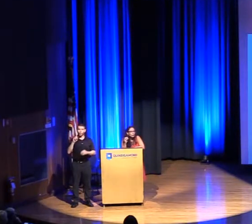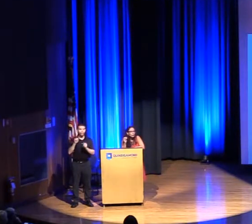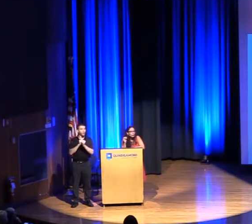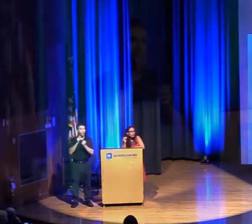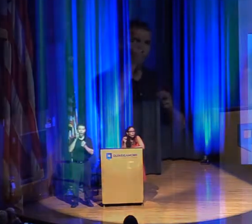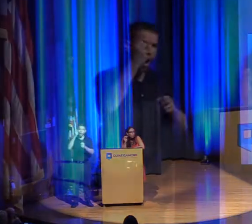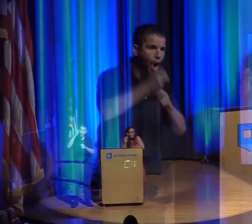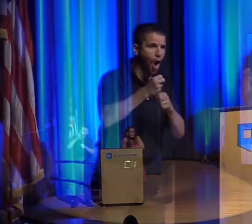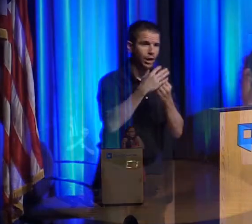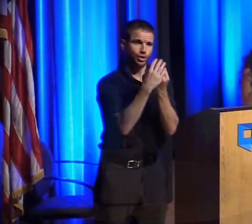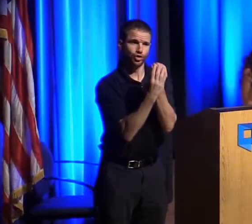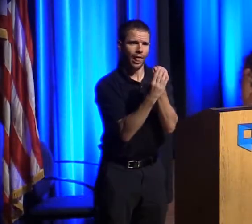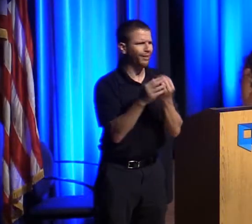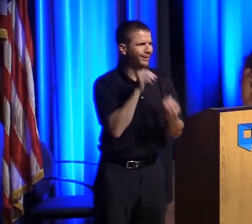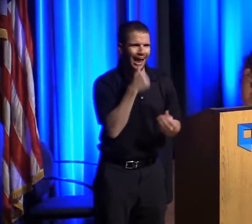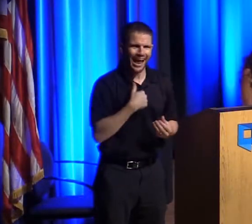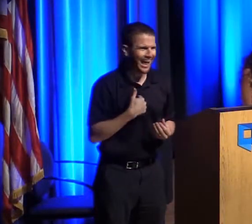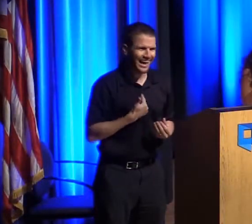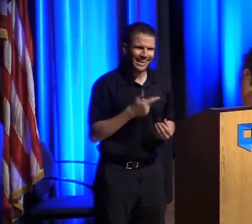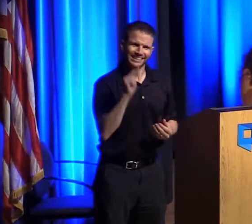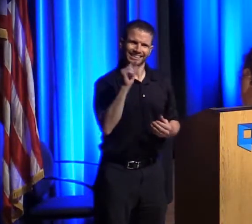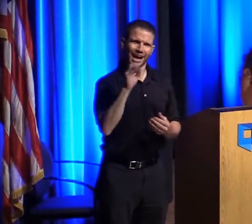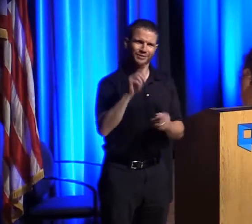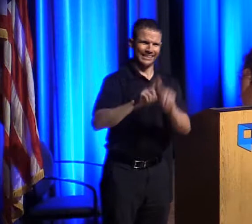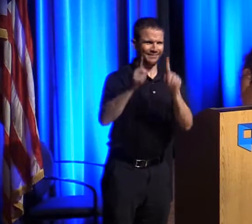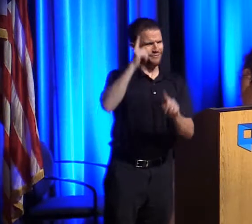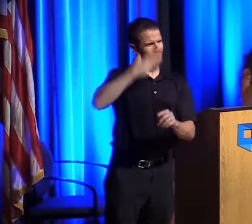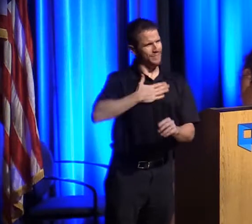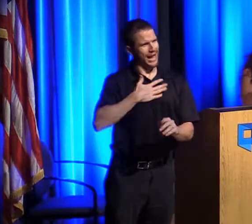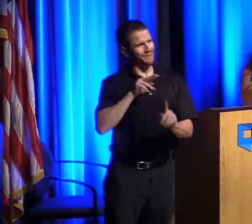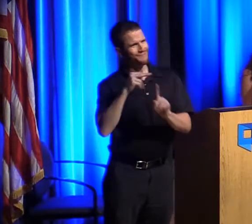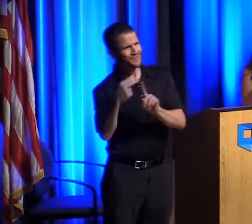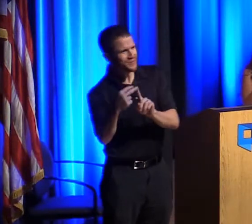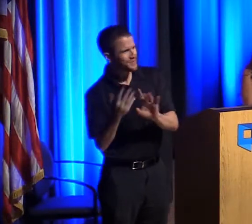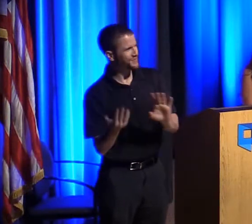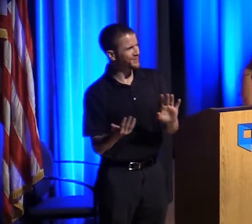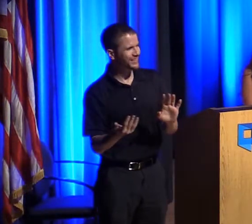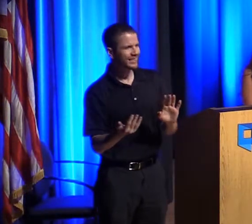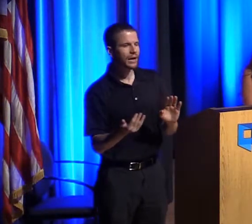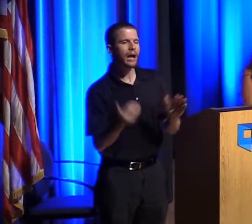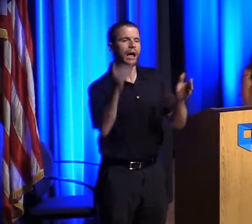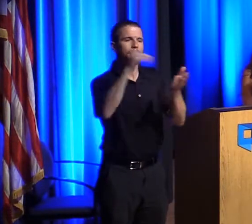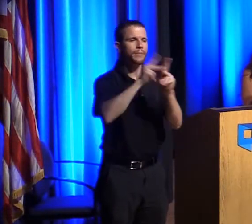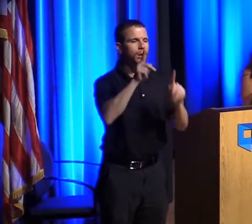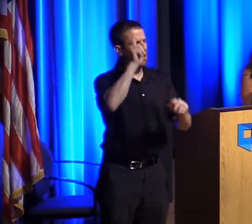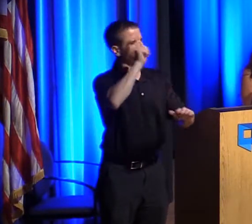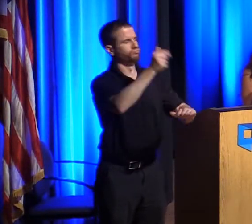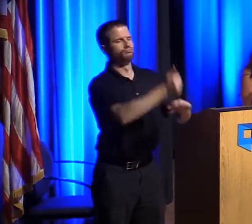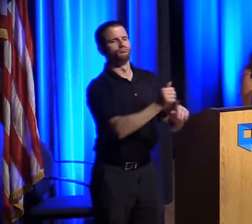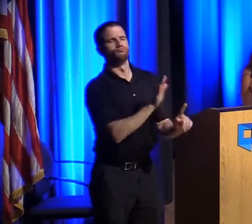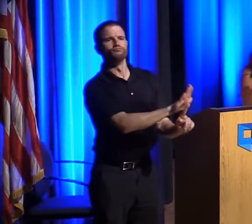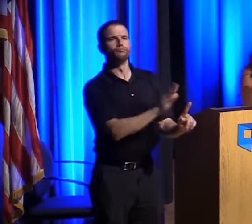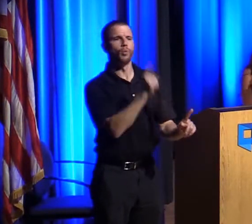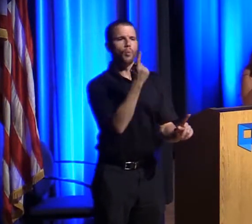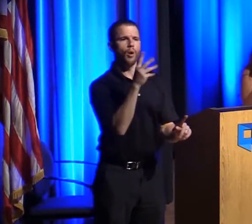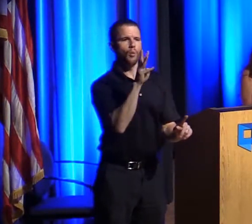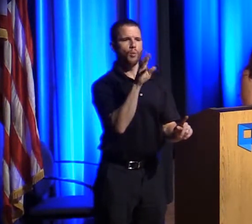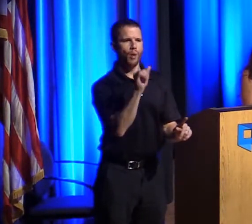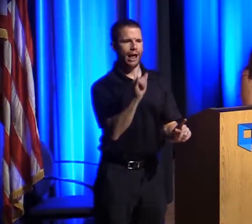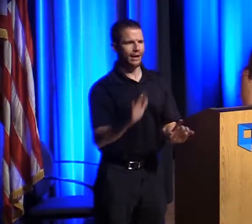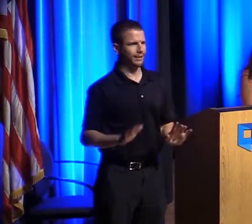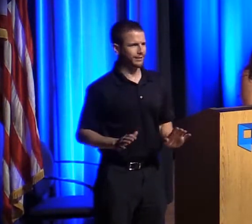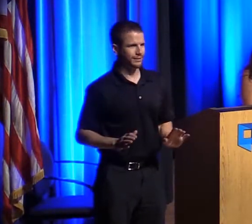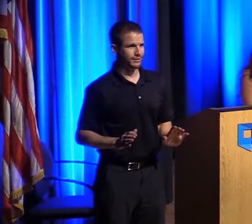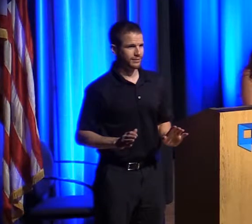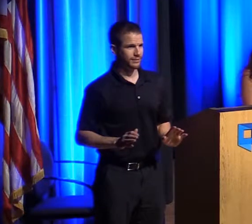And if you only see one thing, you are missing something. And there's also, I think, for me, and I was just